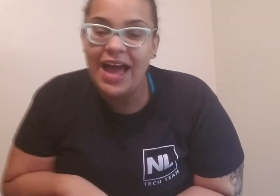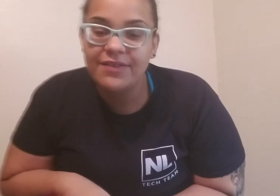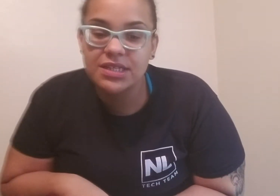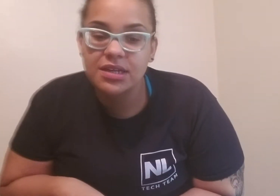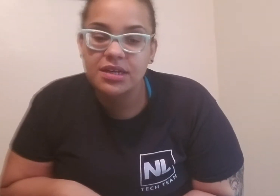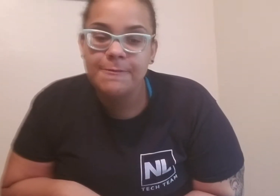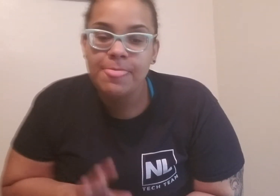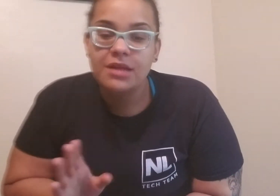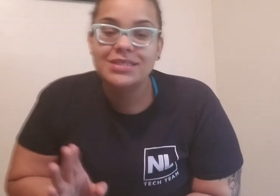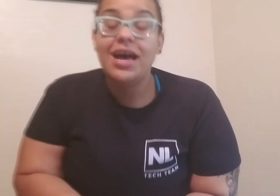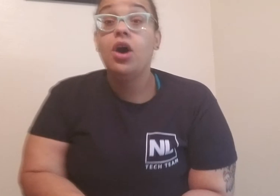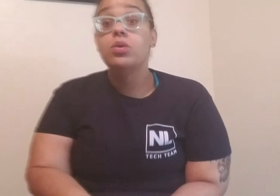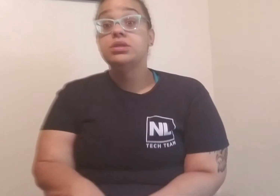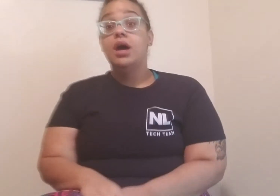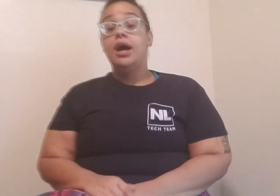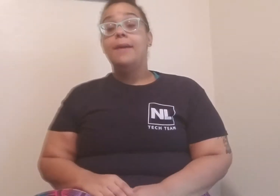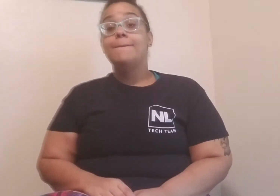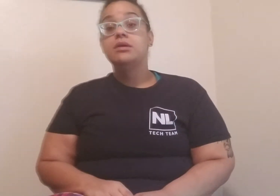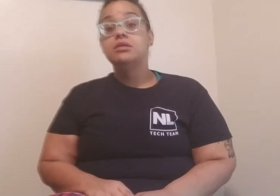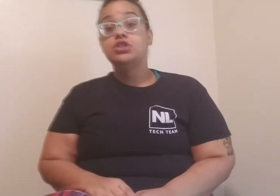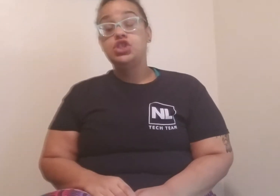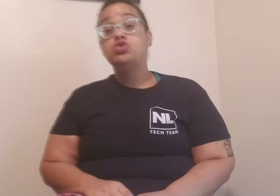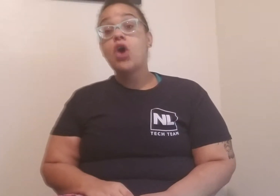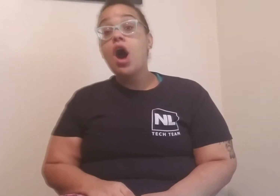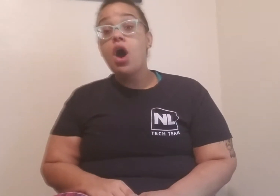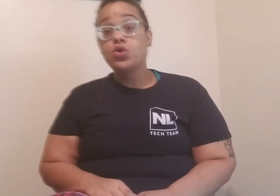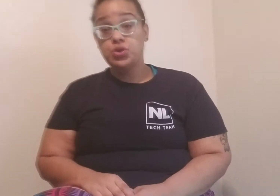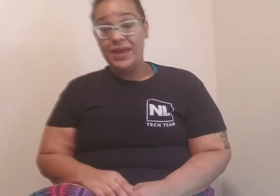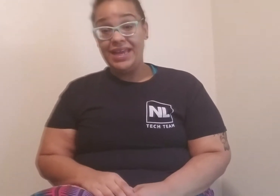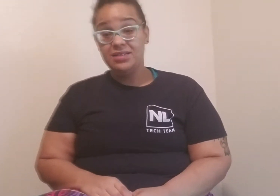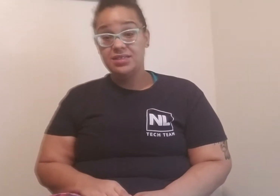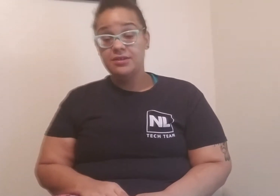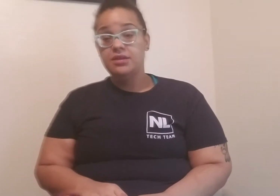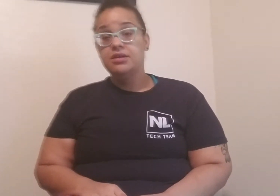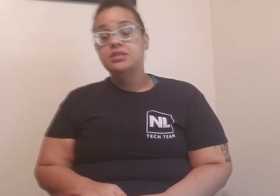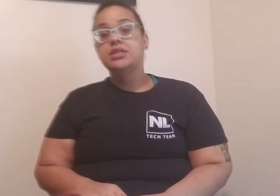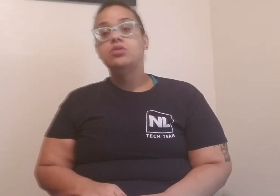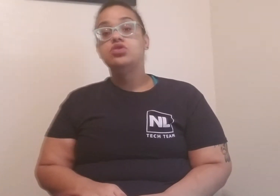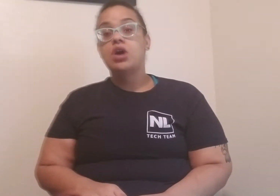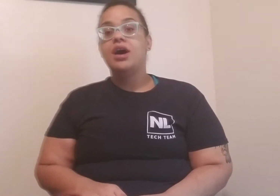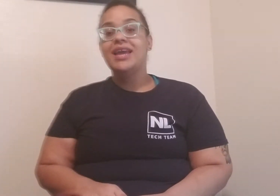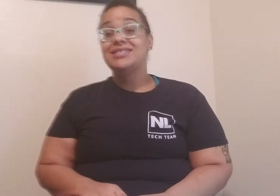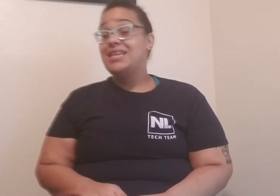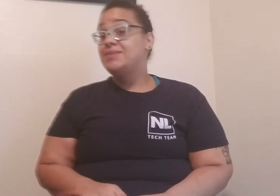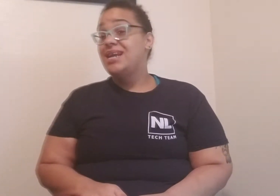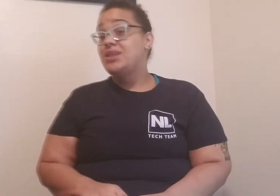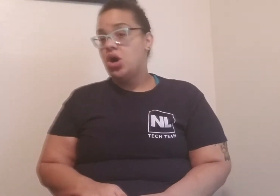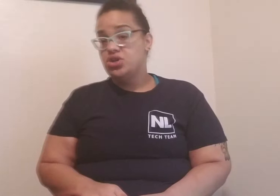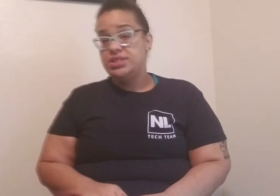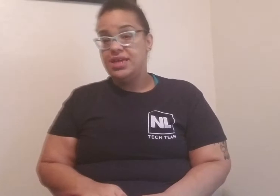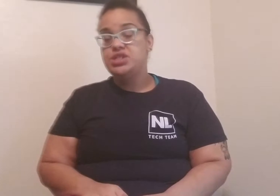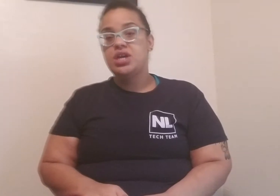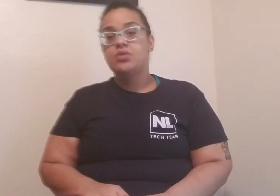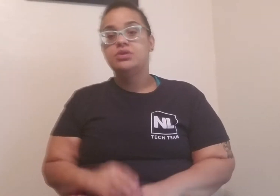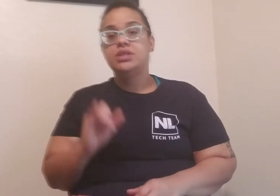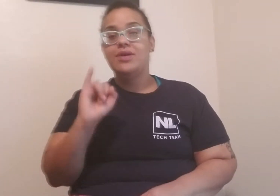laughs. So to draw or to paint. So drawing is the same sign as art in general. So it's